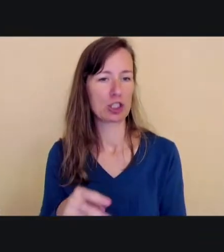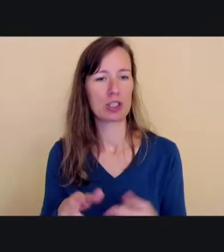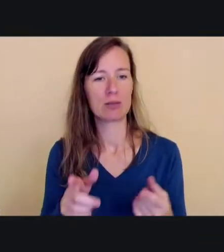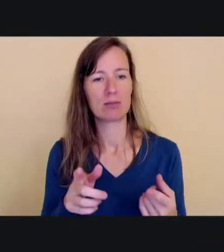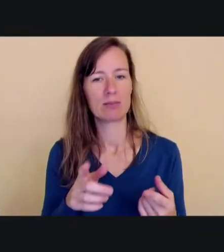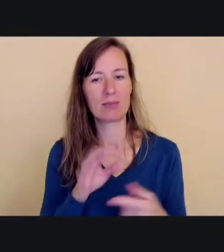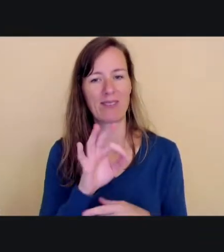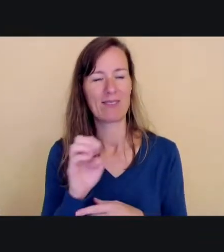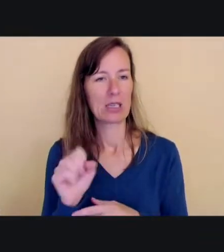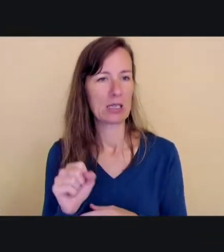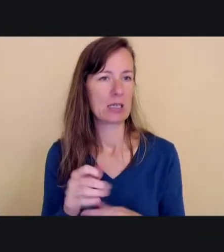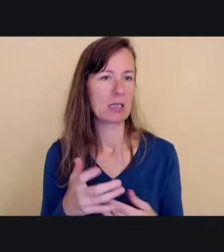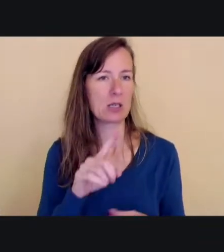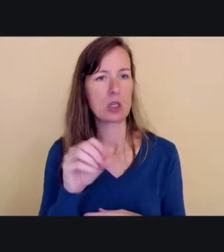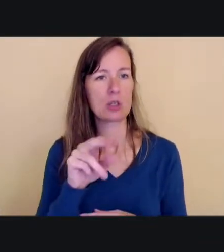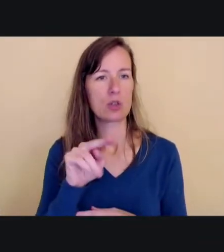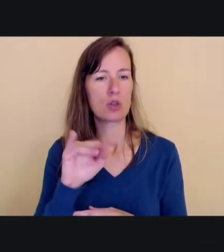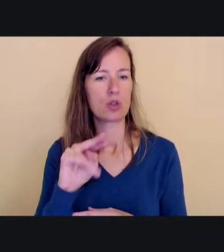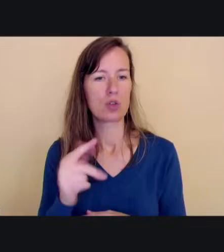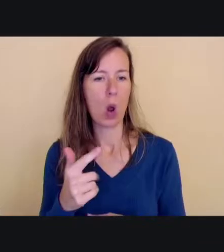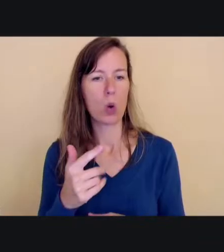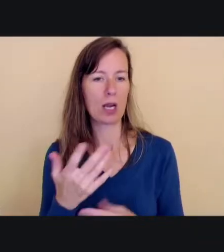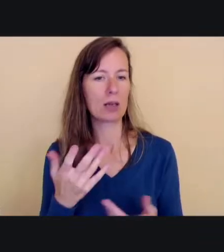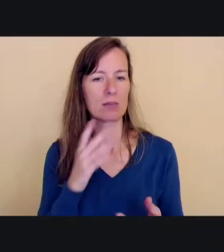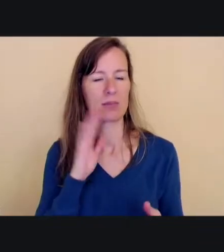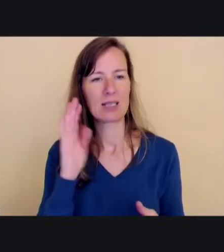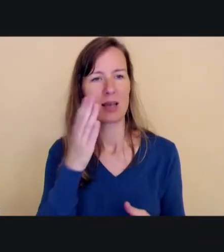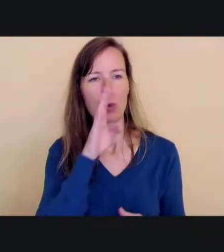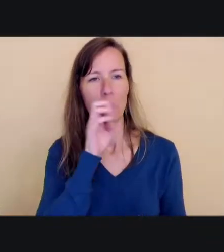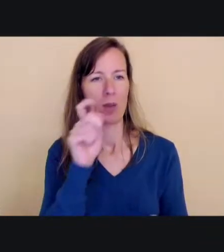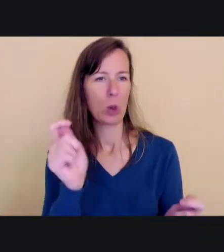general about that in the survey.